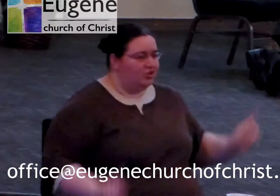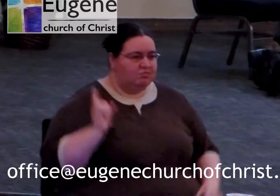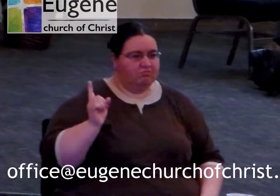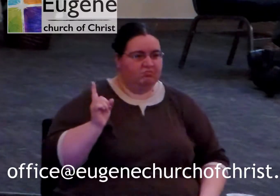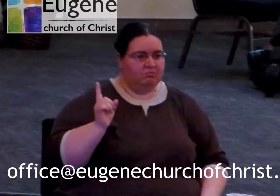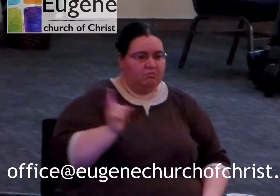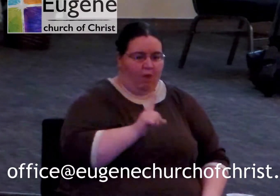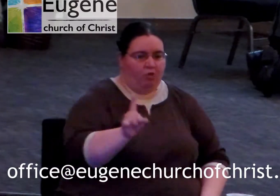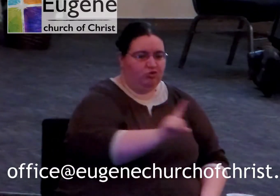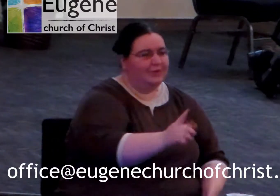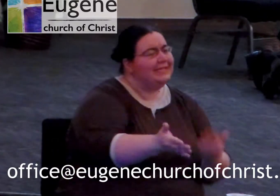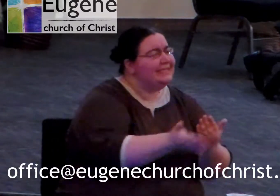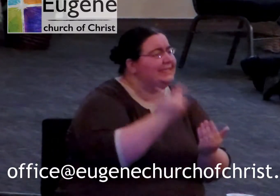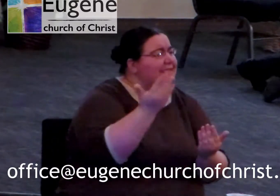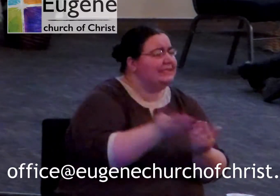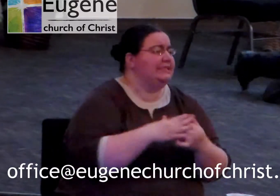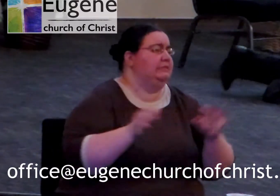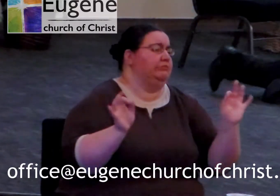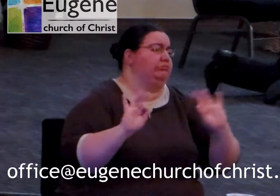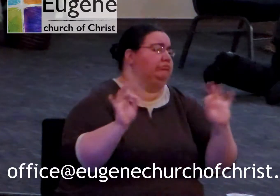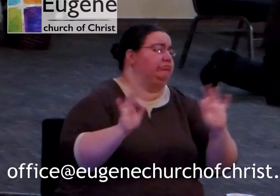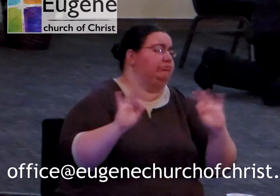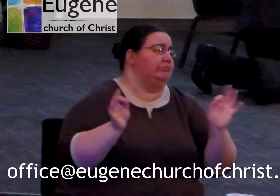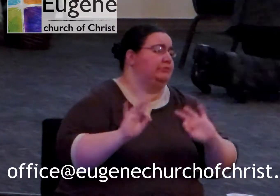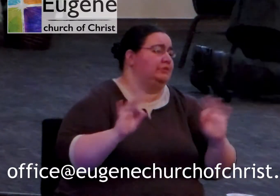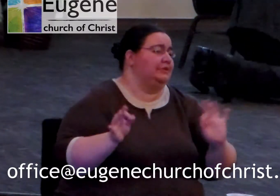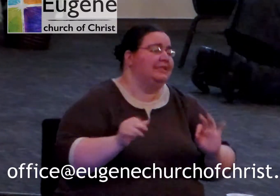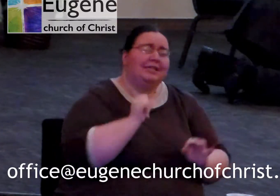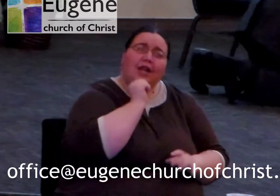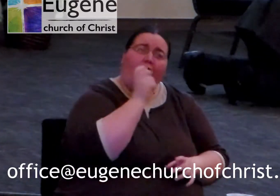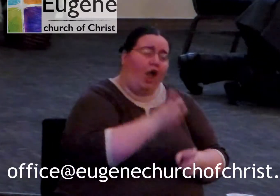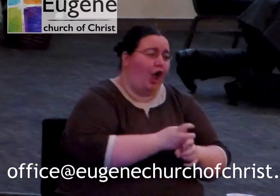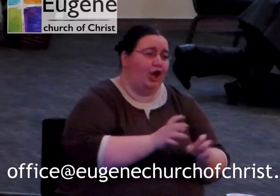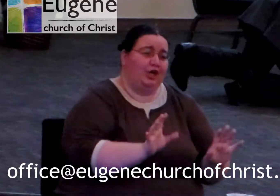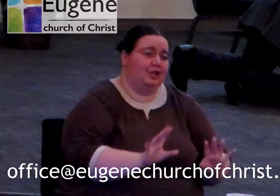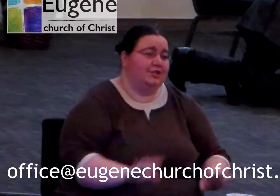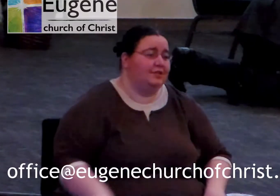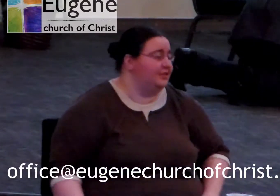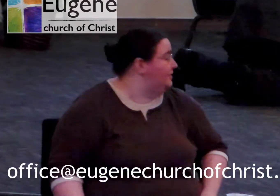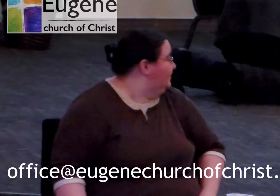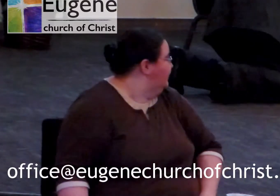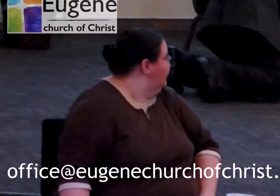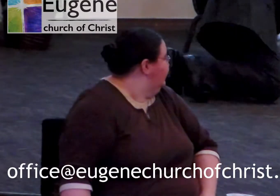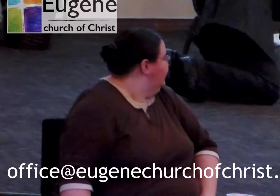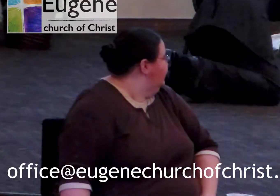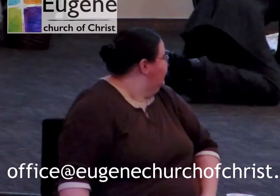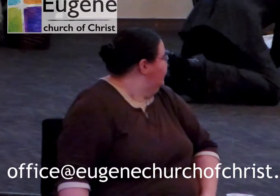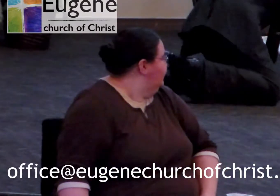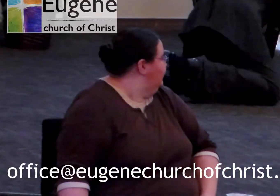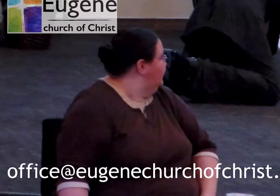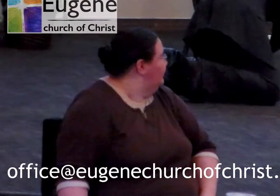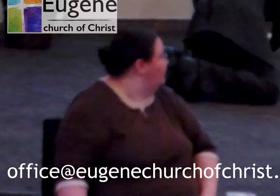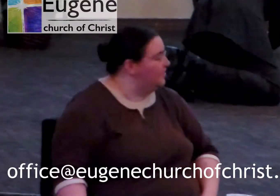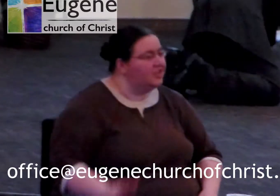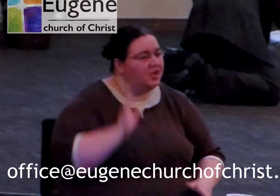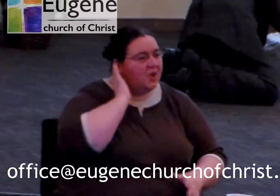going to make this incredibly difficult for you. We'll give you plenty of space here.